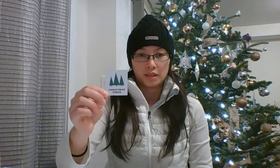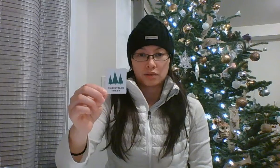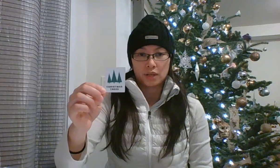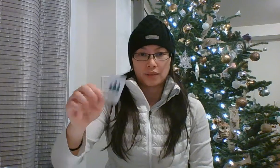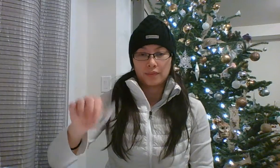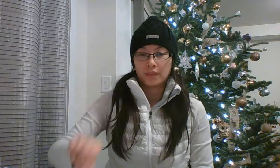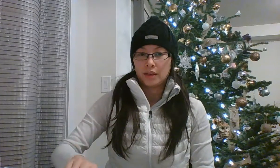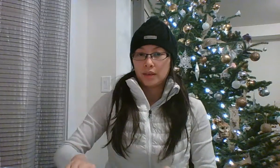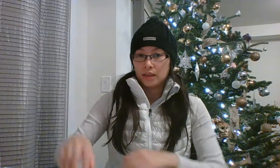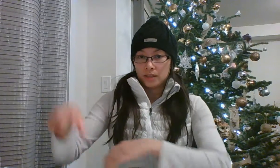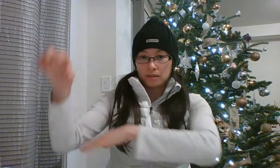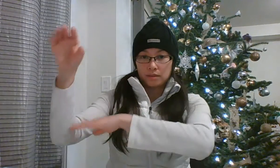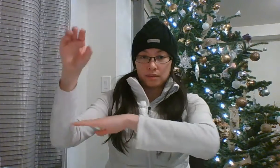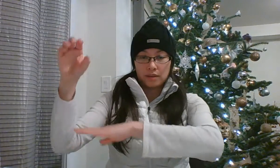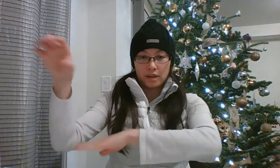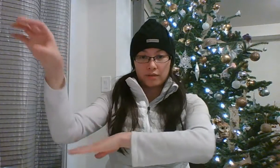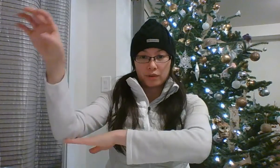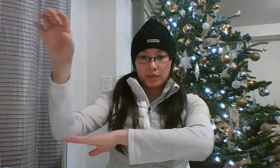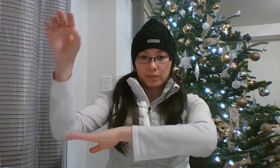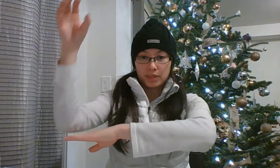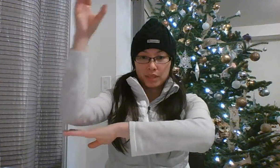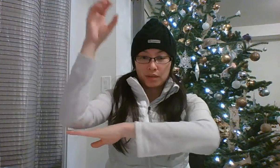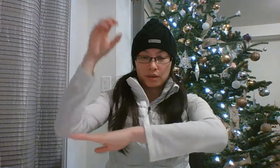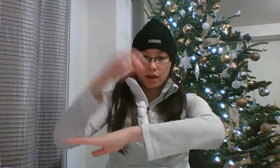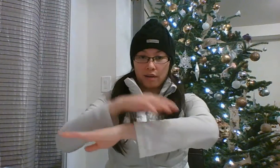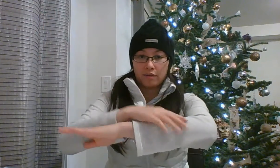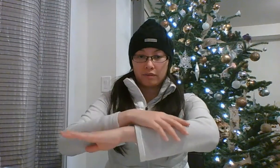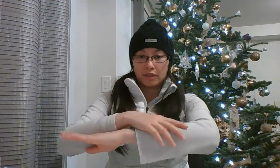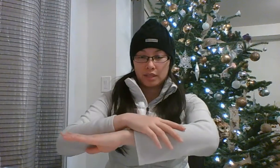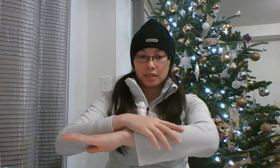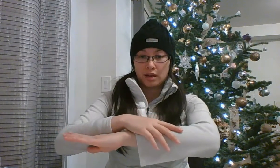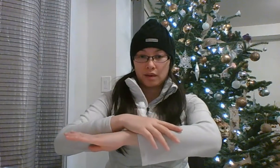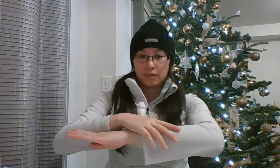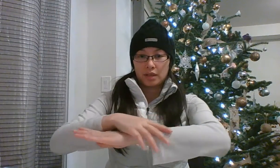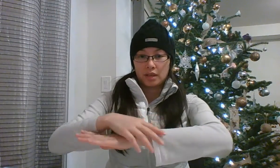tree. So sign for Christmas, you have this arm